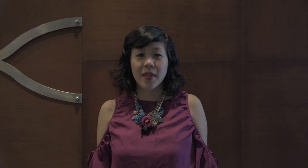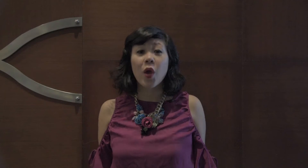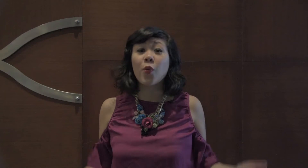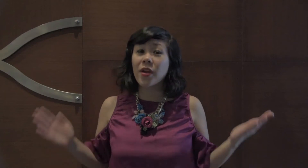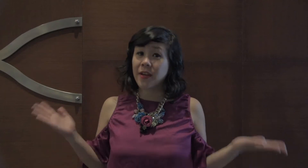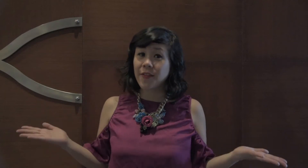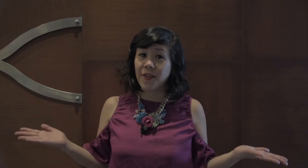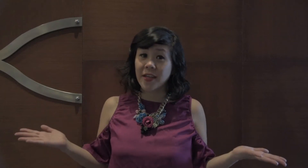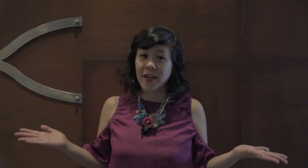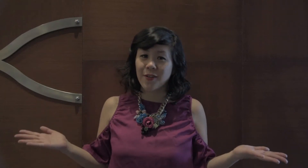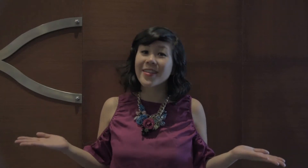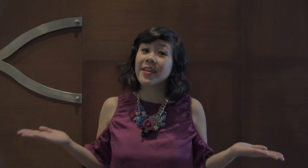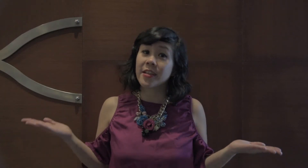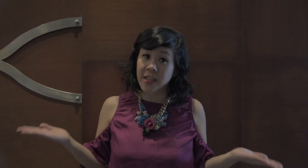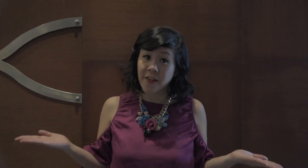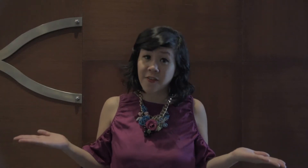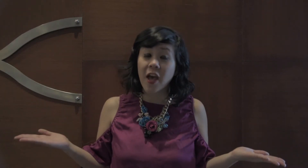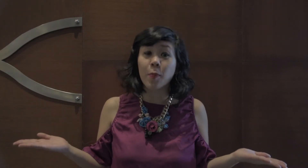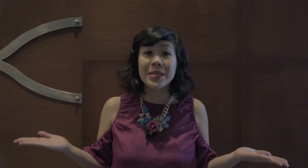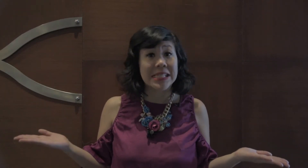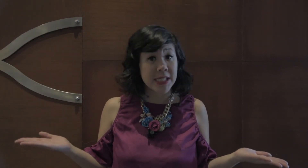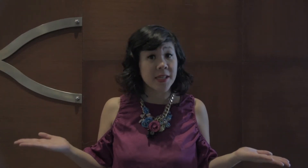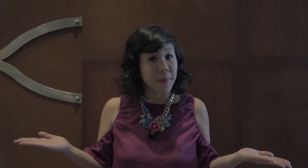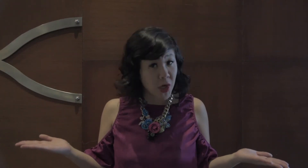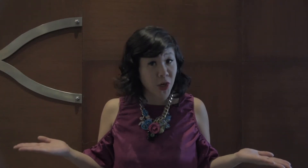We're here to find out, can the deaf help us listen better?